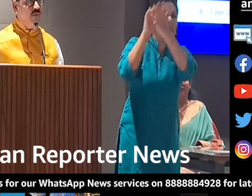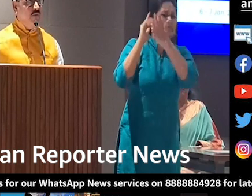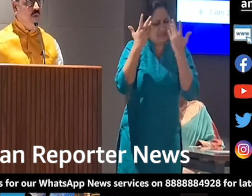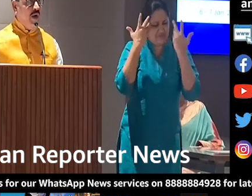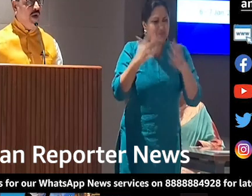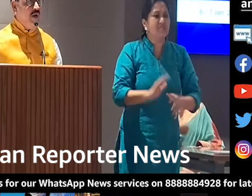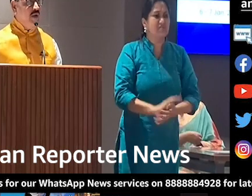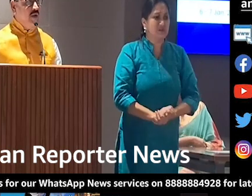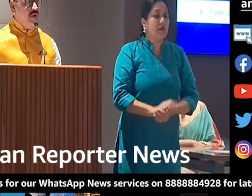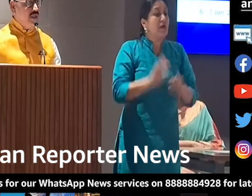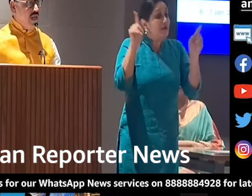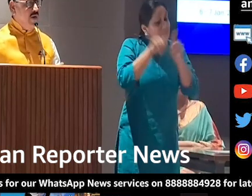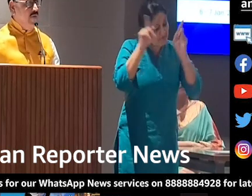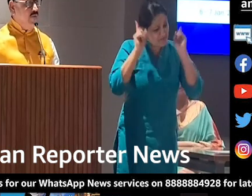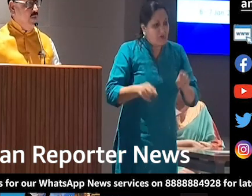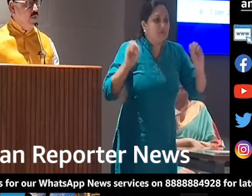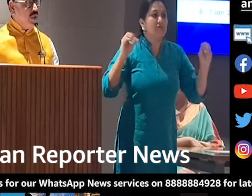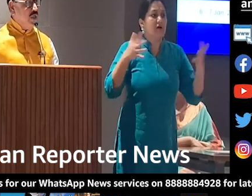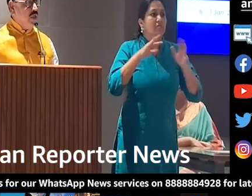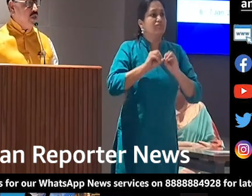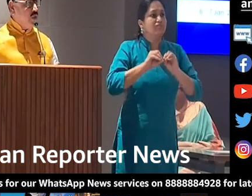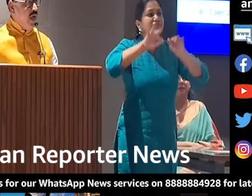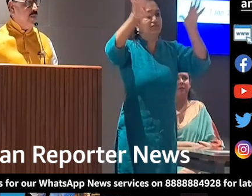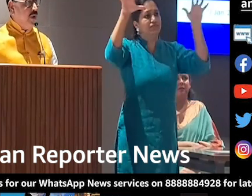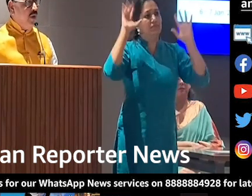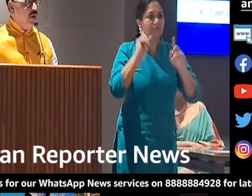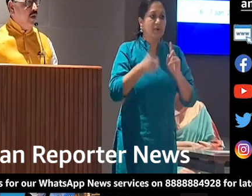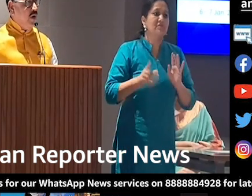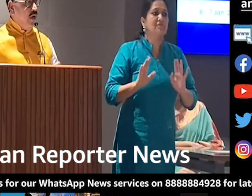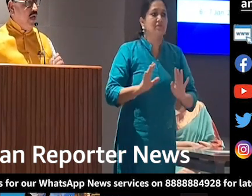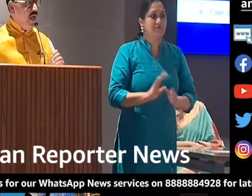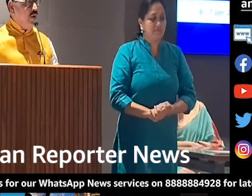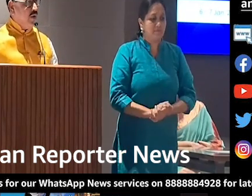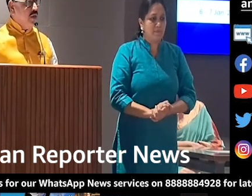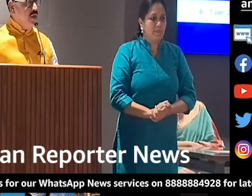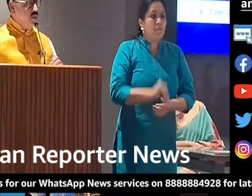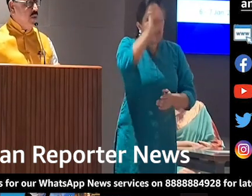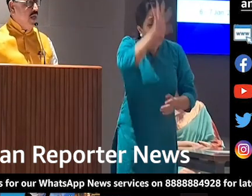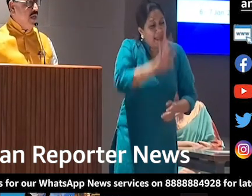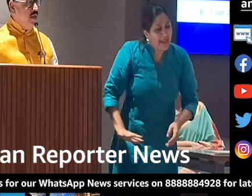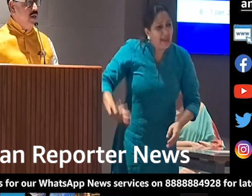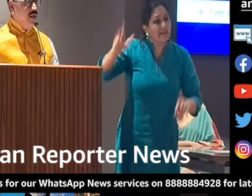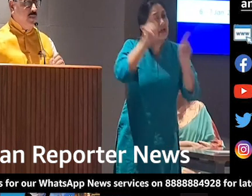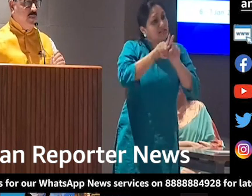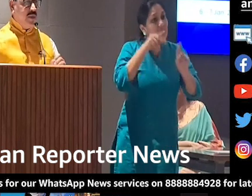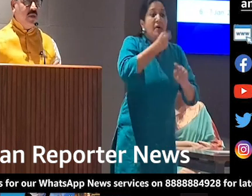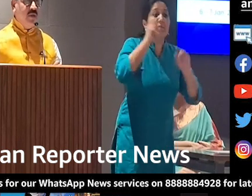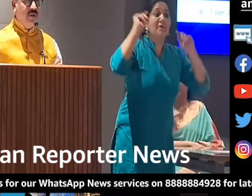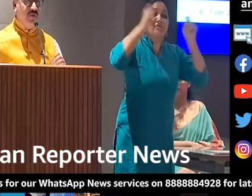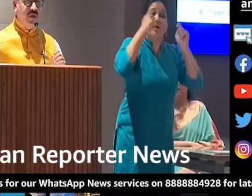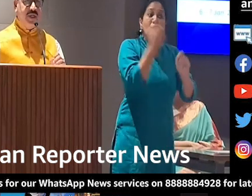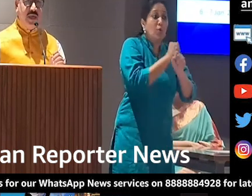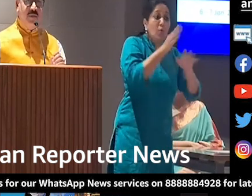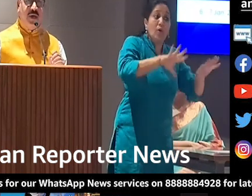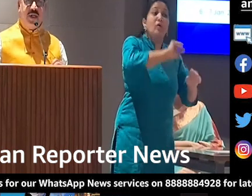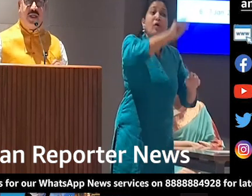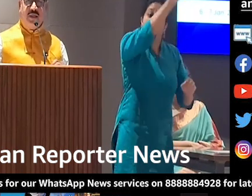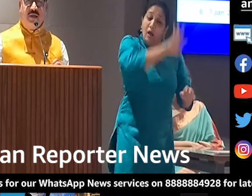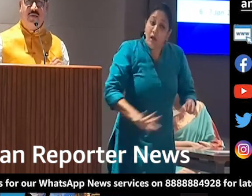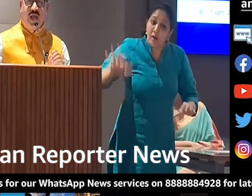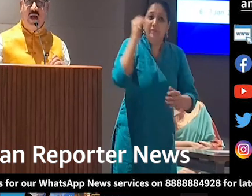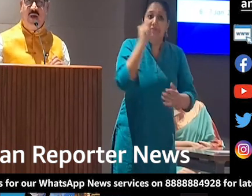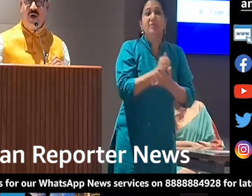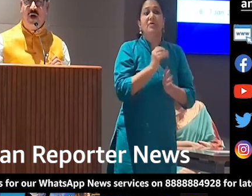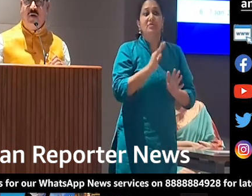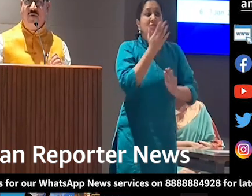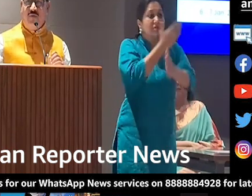of movement, this kind of revolution should happen all across, so that the person with disabilities